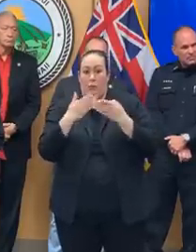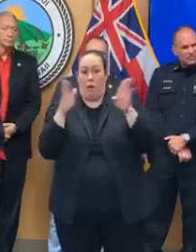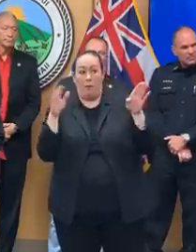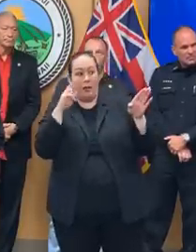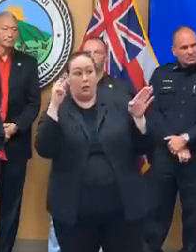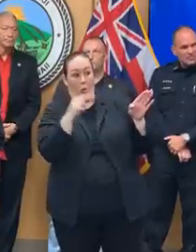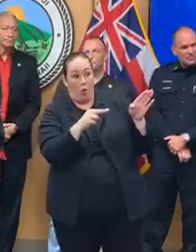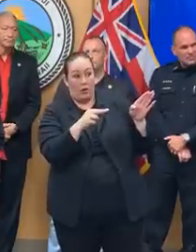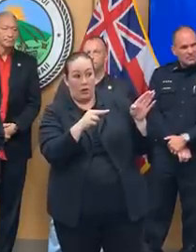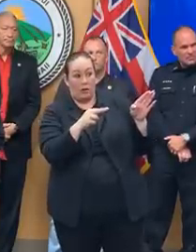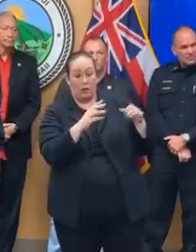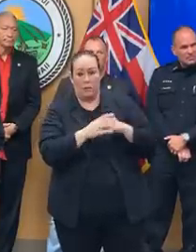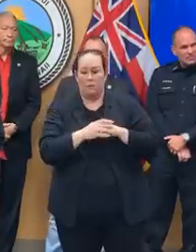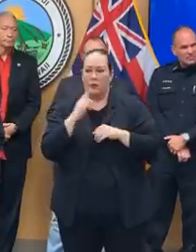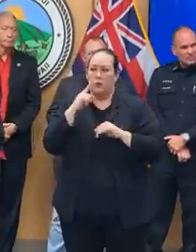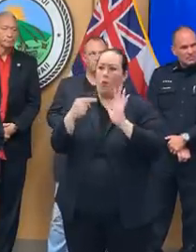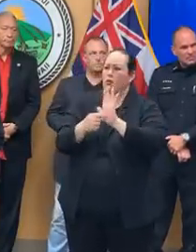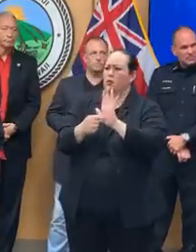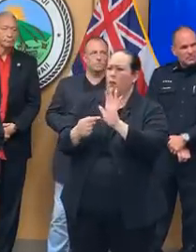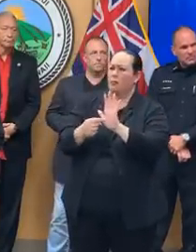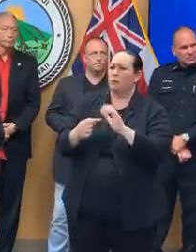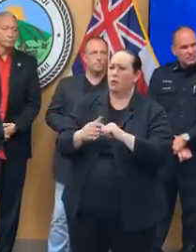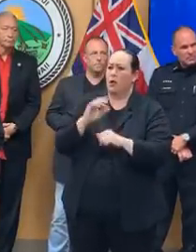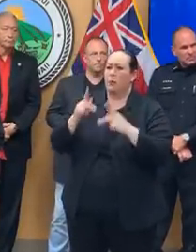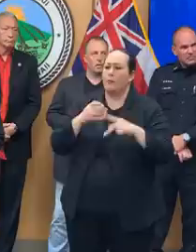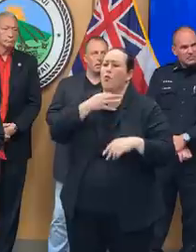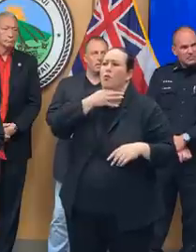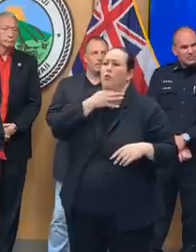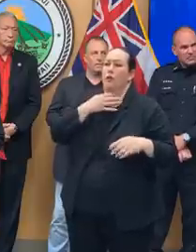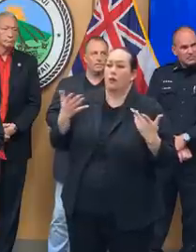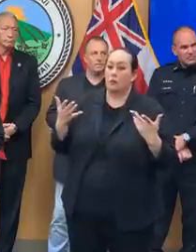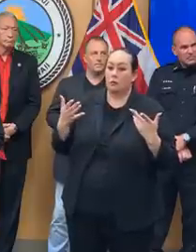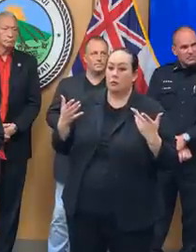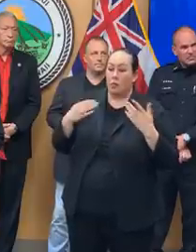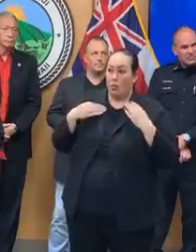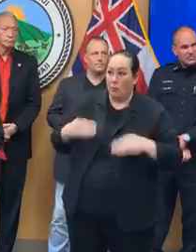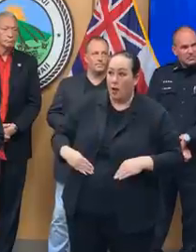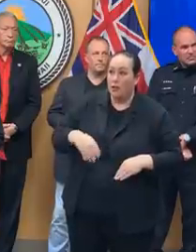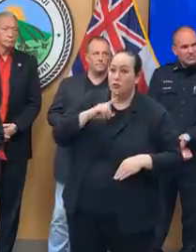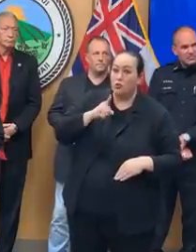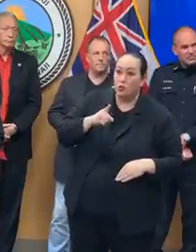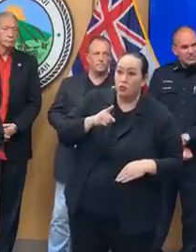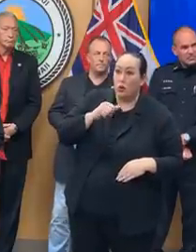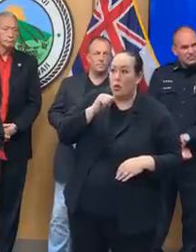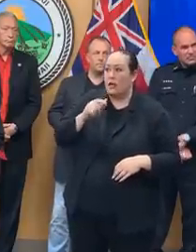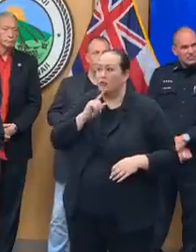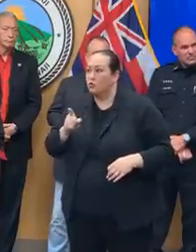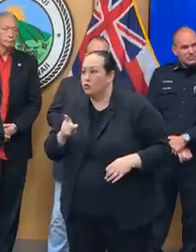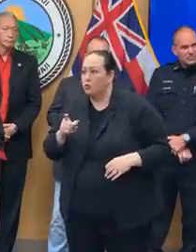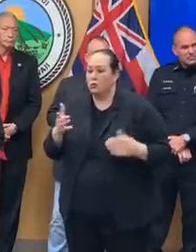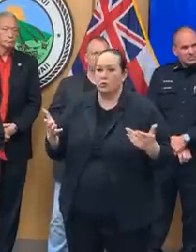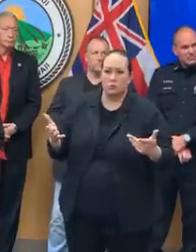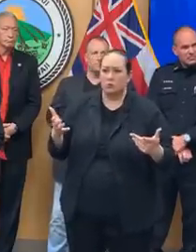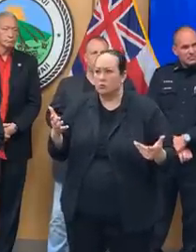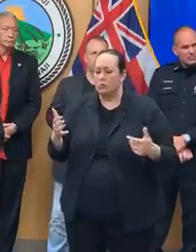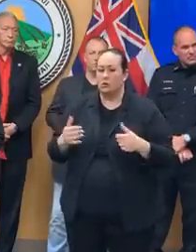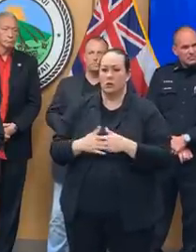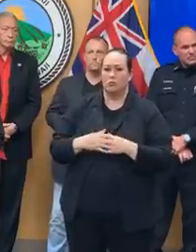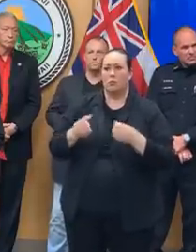more. For example, people are kind of wondering, you know, whether or not the body counts are true. You know, there are lots